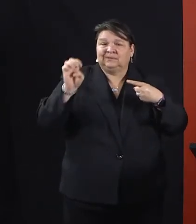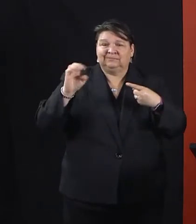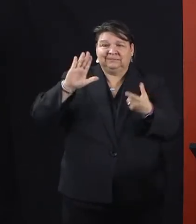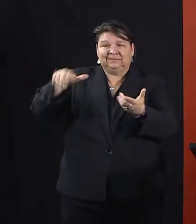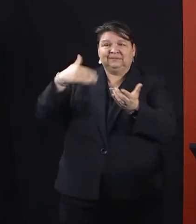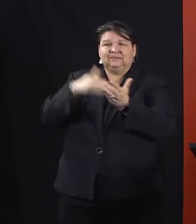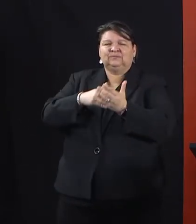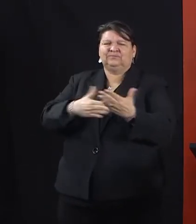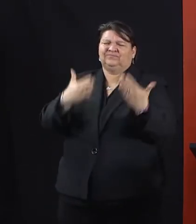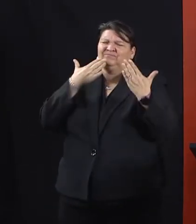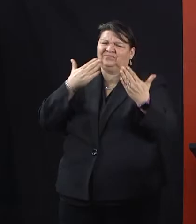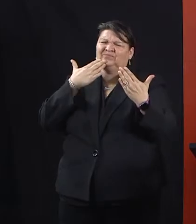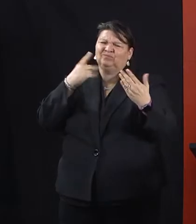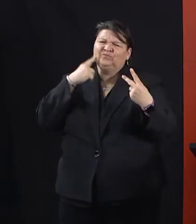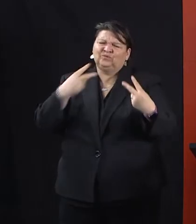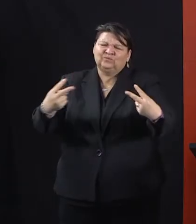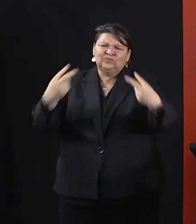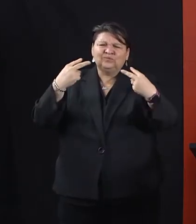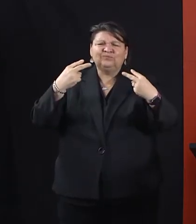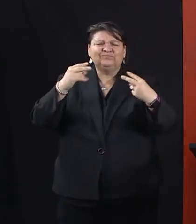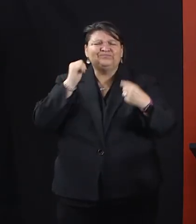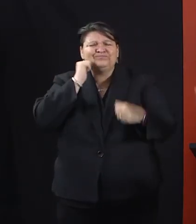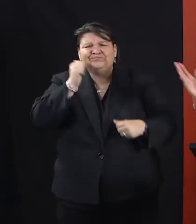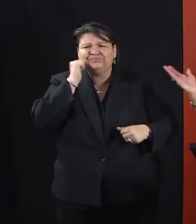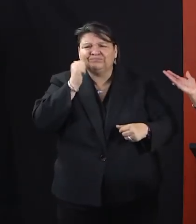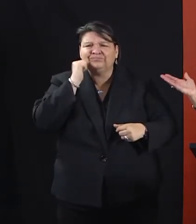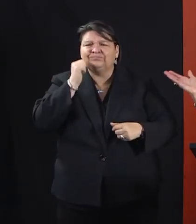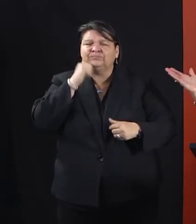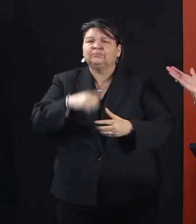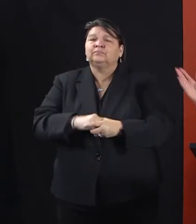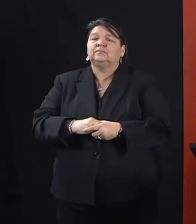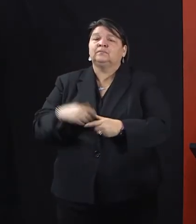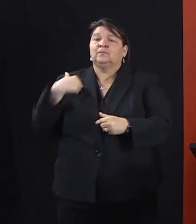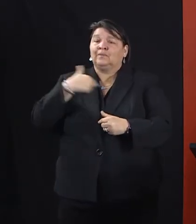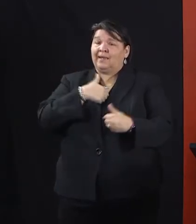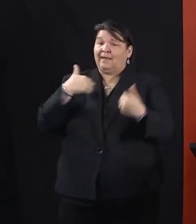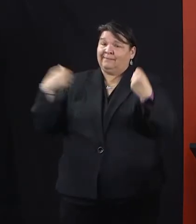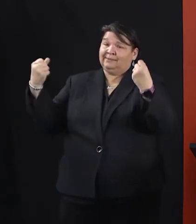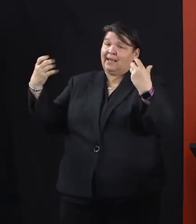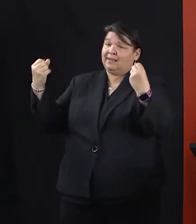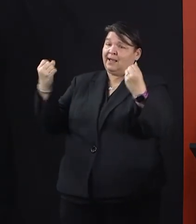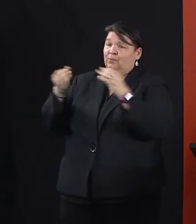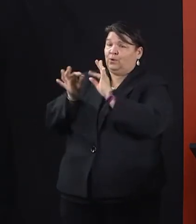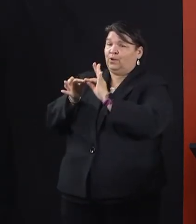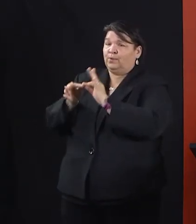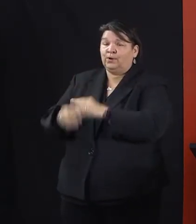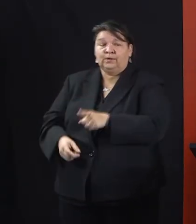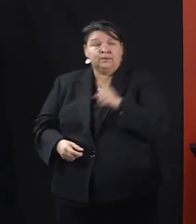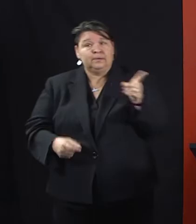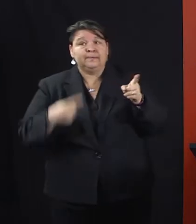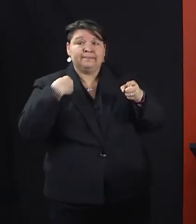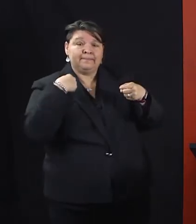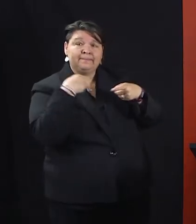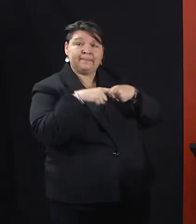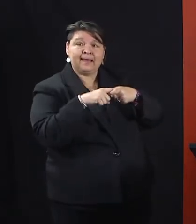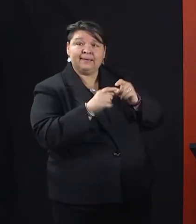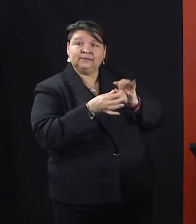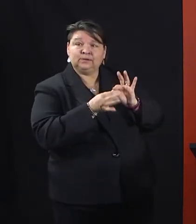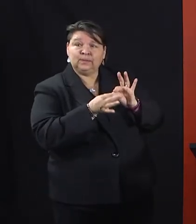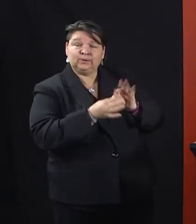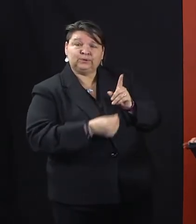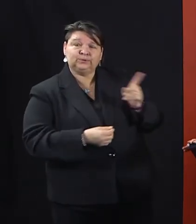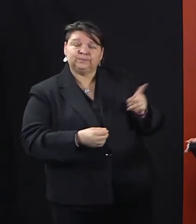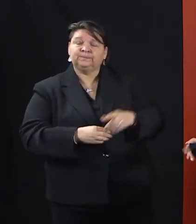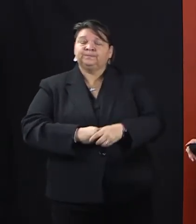day. Got Daniel, and he's going to interpret what I say. We've got our wonderful sign interpreter here for us, too, so thank you.